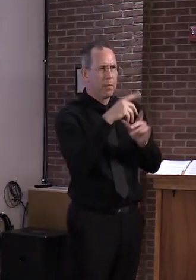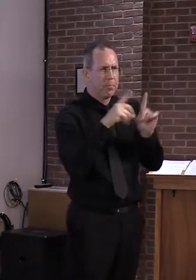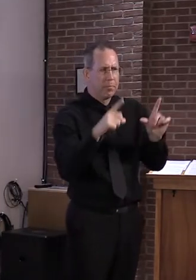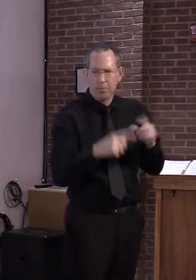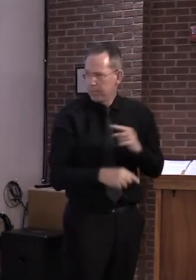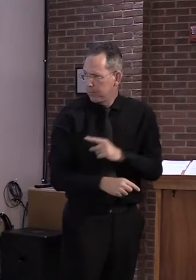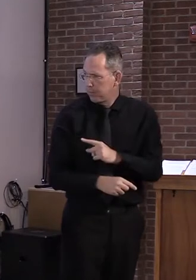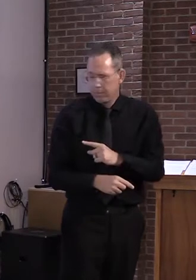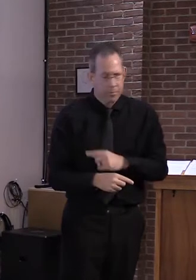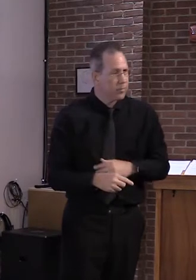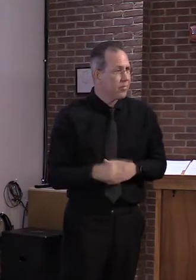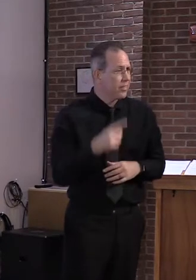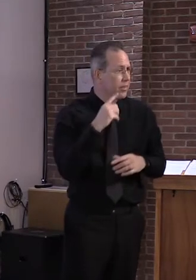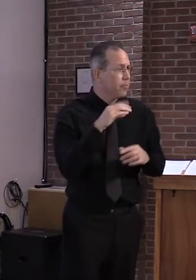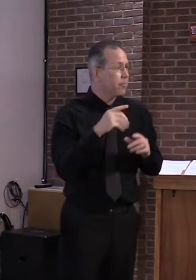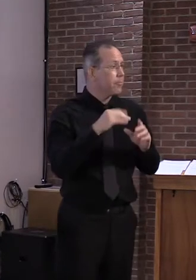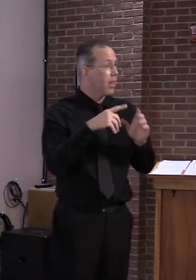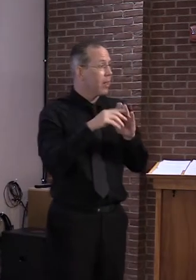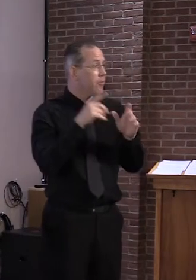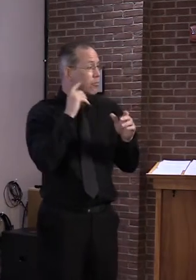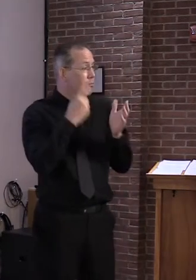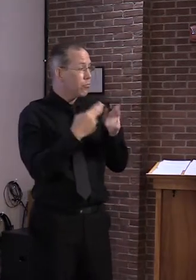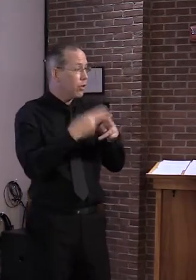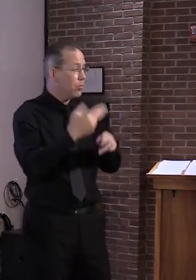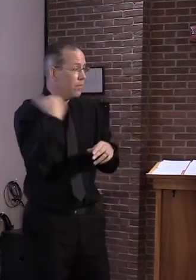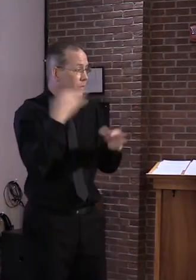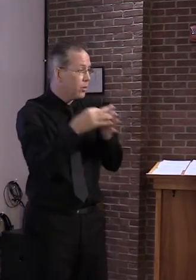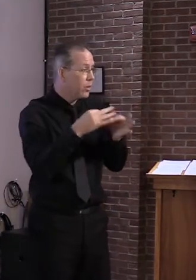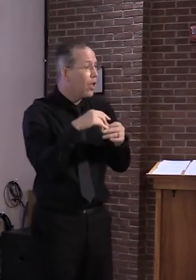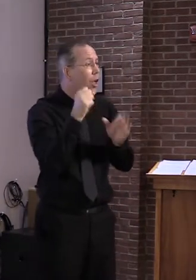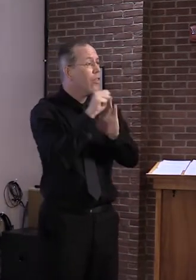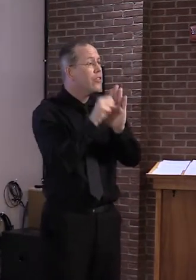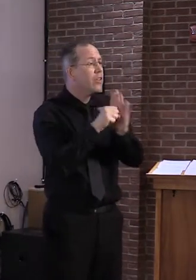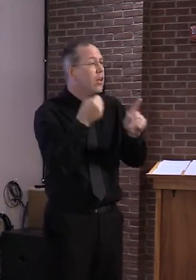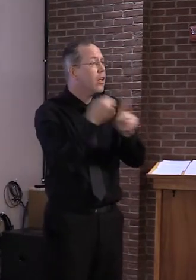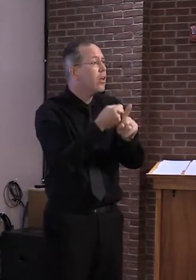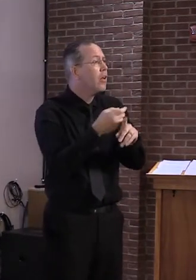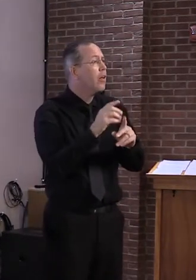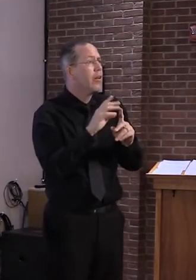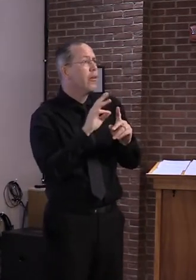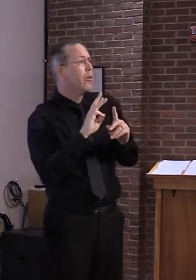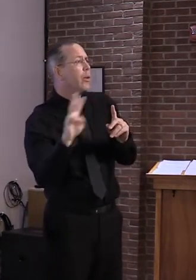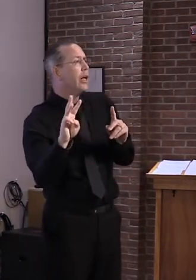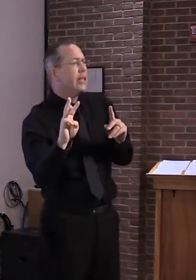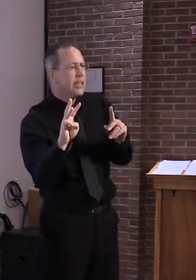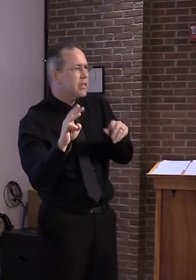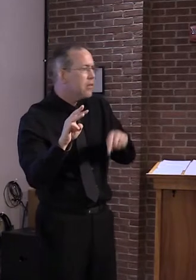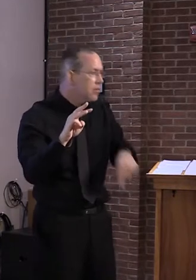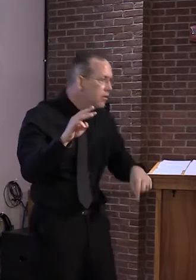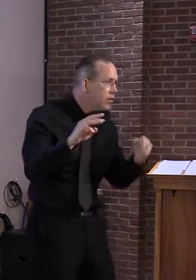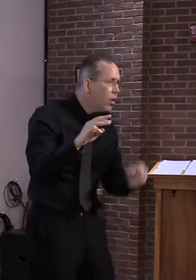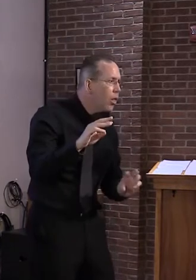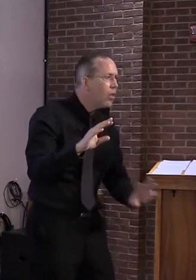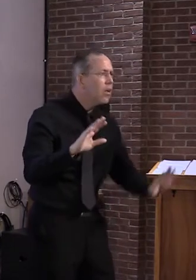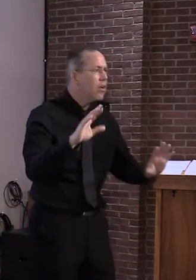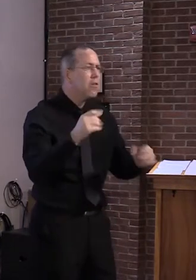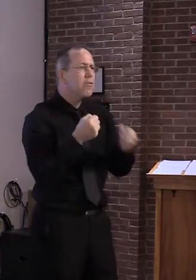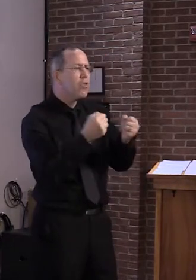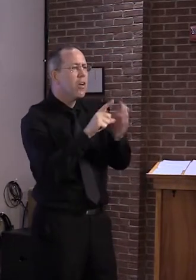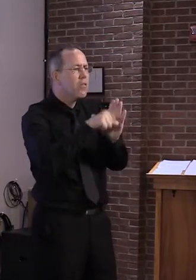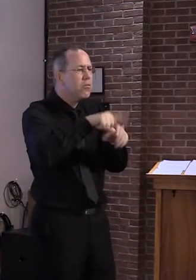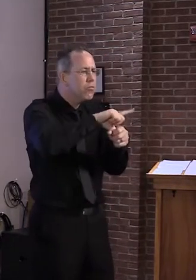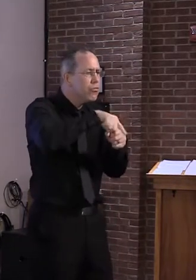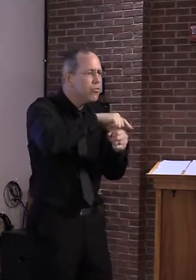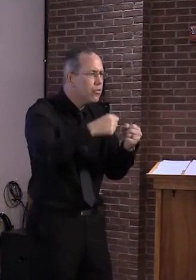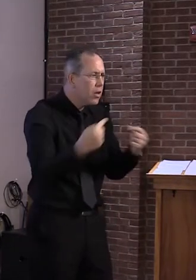to include many of the states that are within a reasonable driving distance of Vermont, including Ohio, Pennsylvania, New